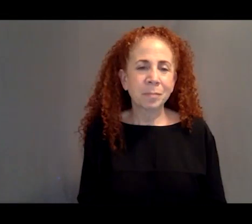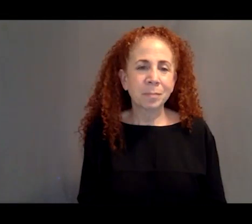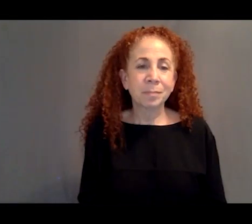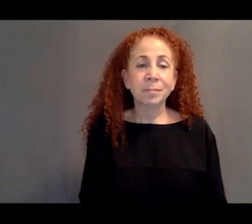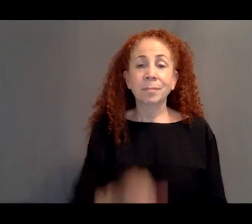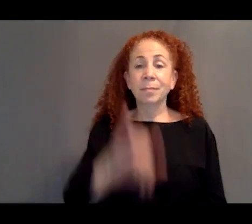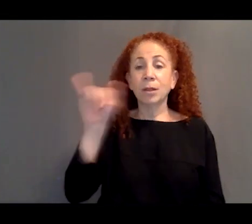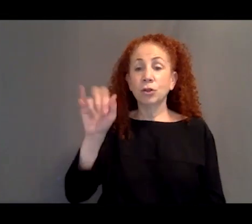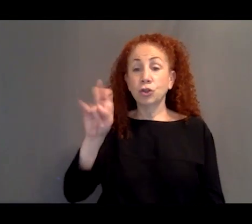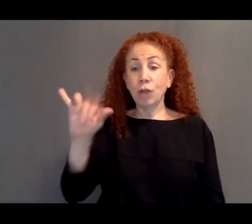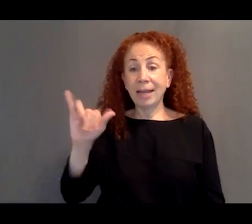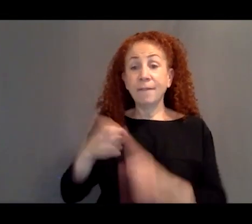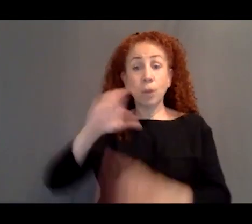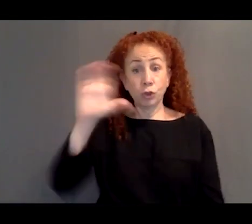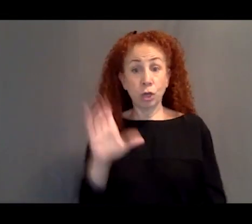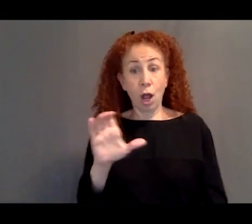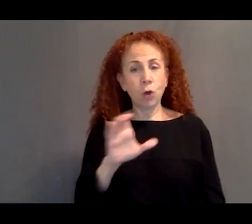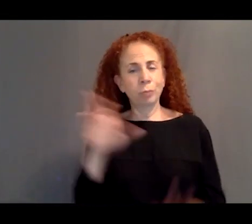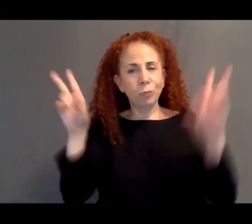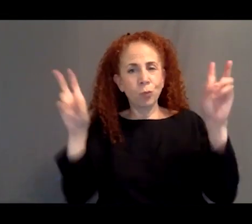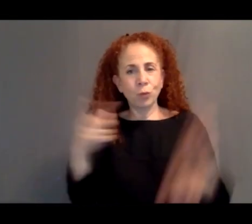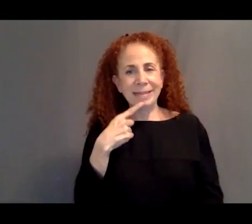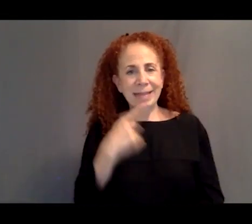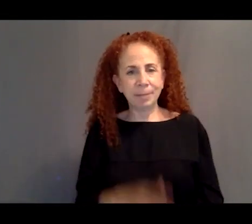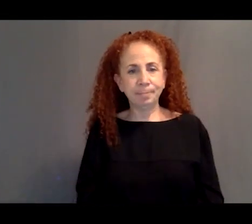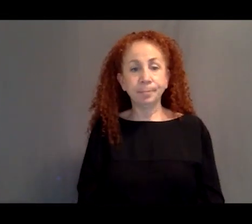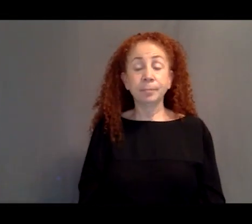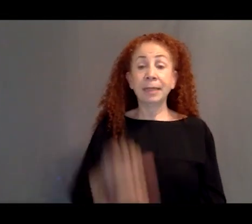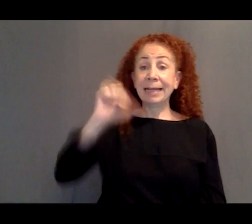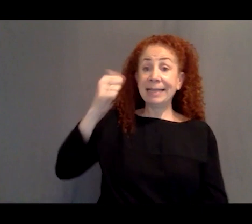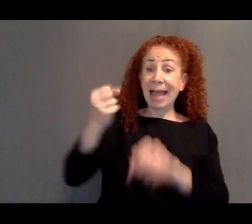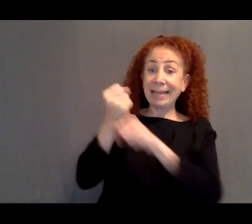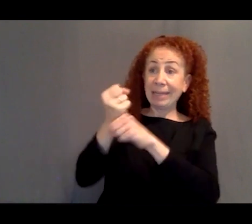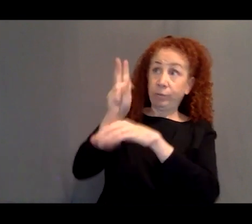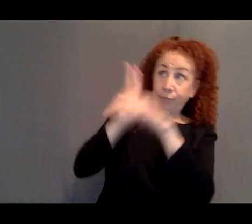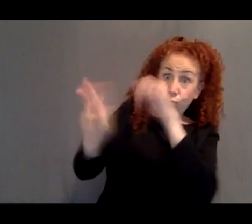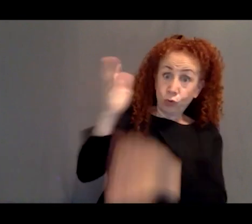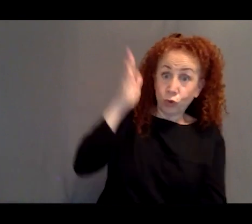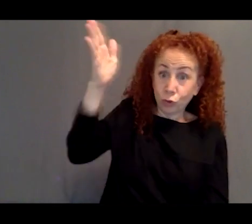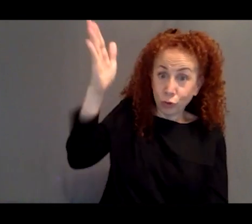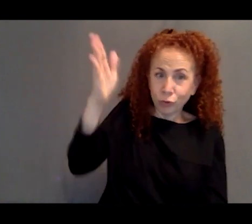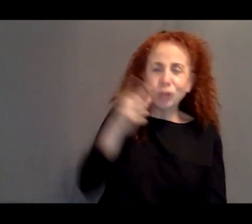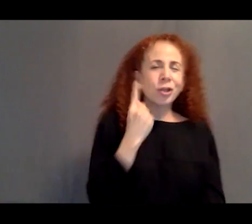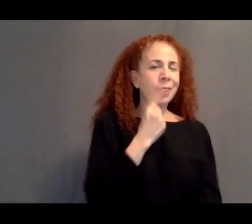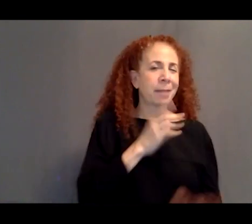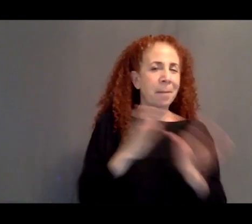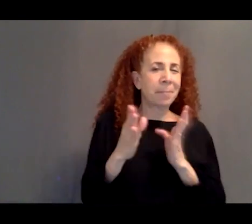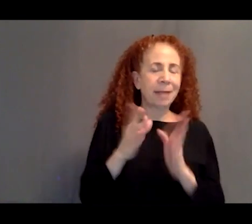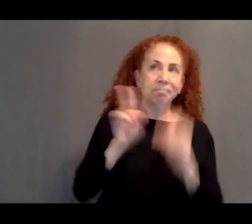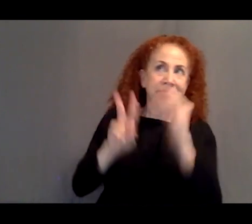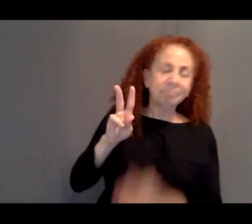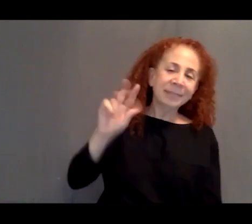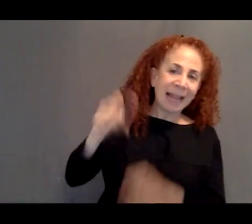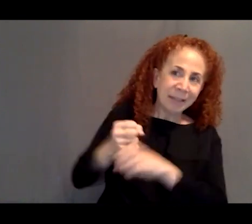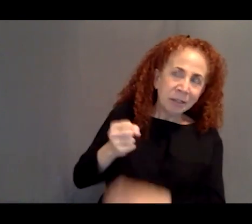Jenny from Chicago told us this. She says, in 10 years, and she's thinking about her future plans. In 10 years, I hope to